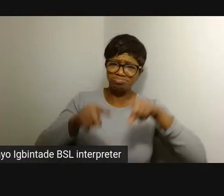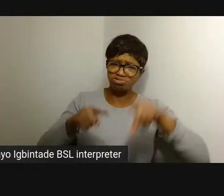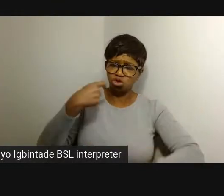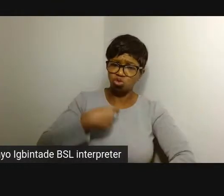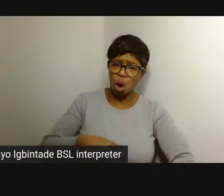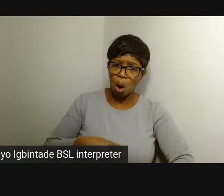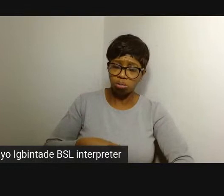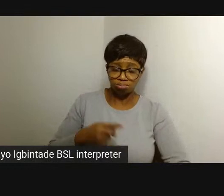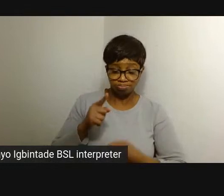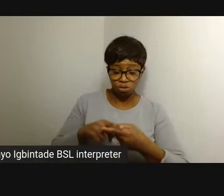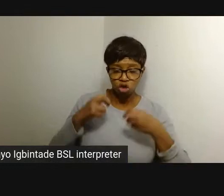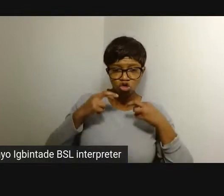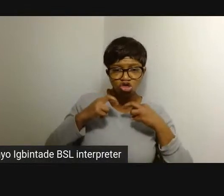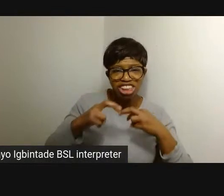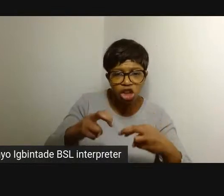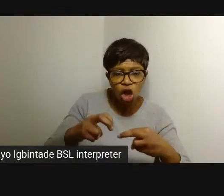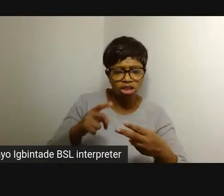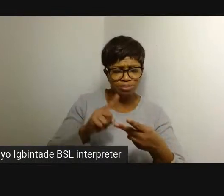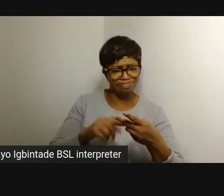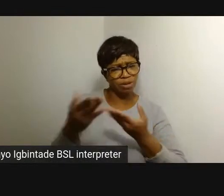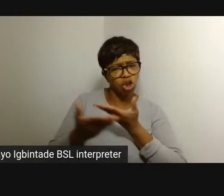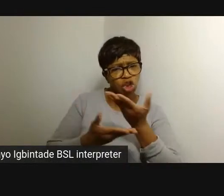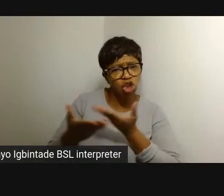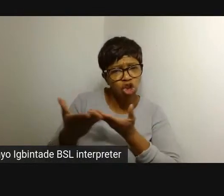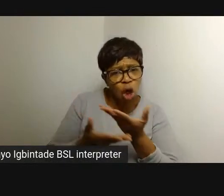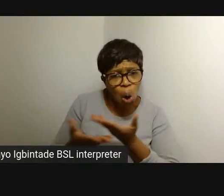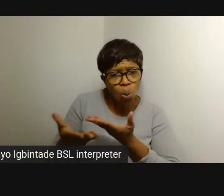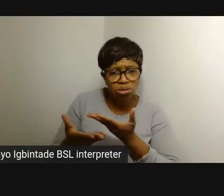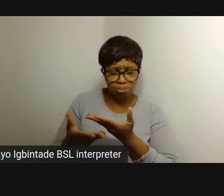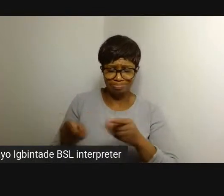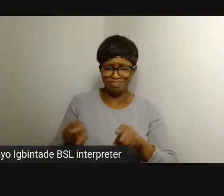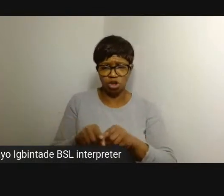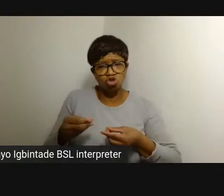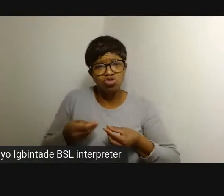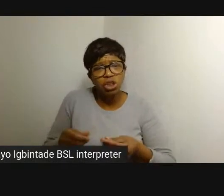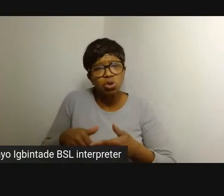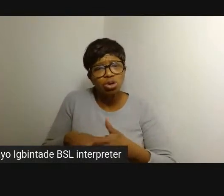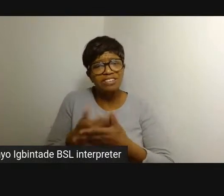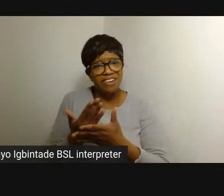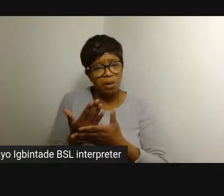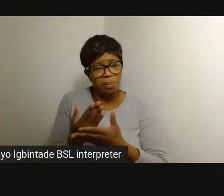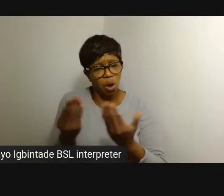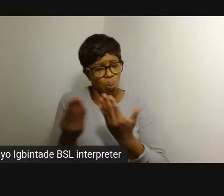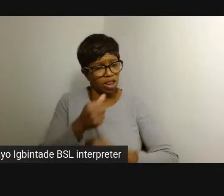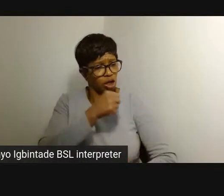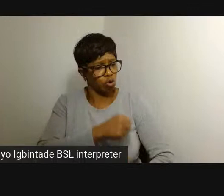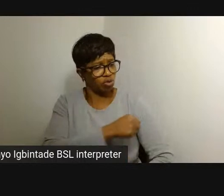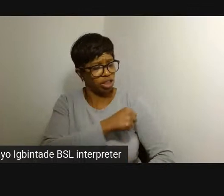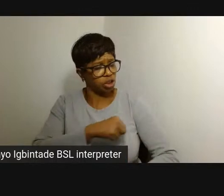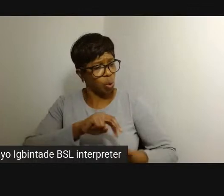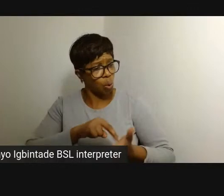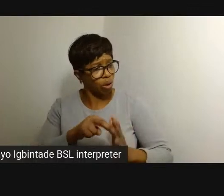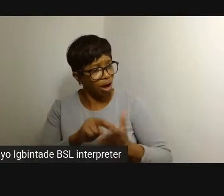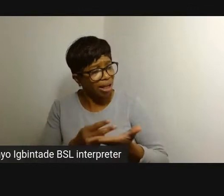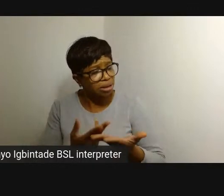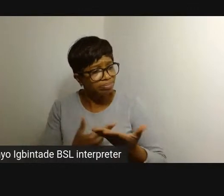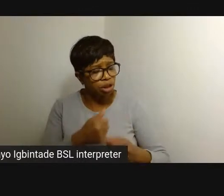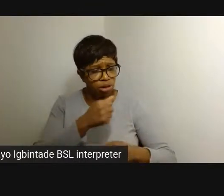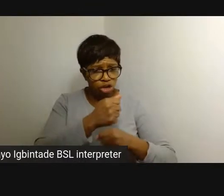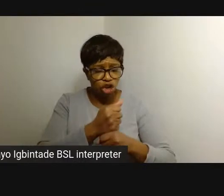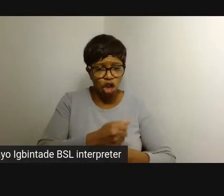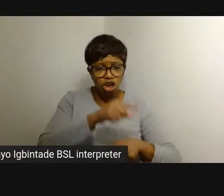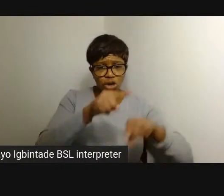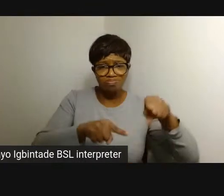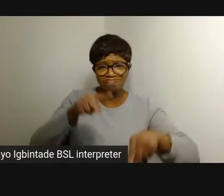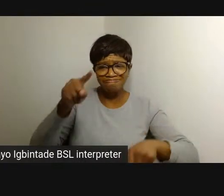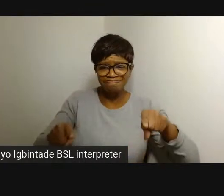as a researcher, a consultant, and resource developer for Christian organizations and churches that seek